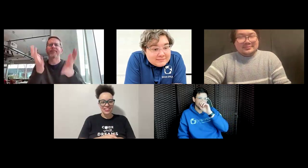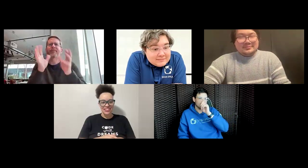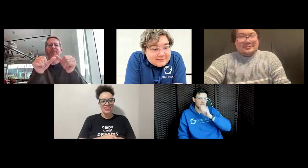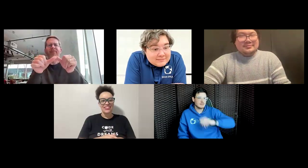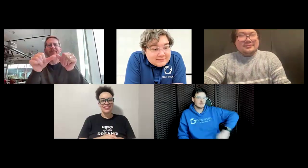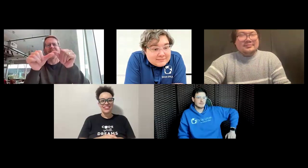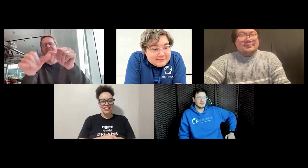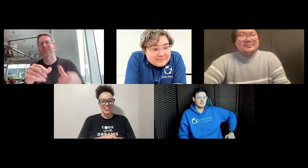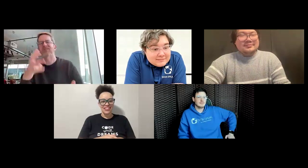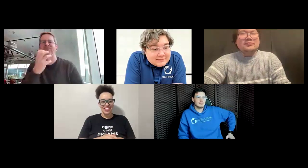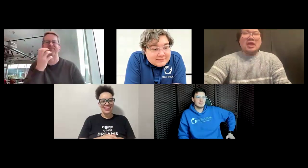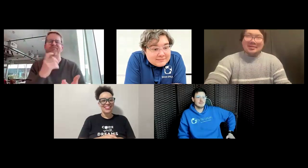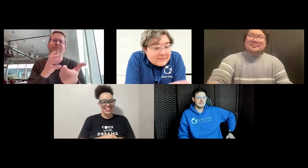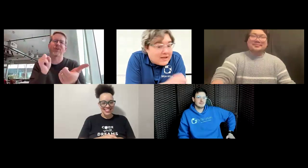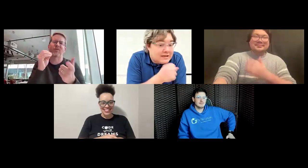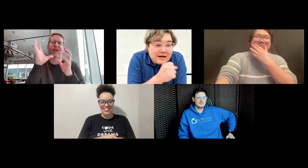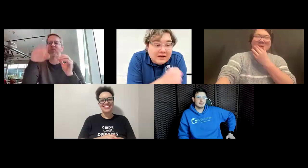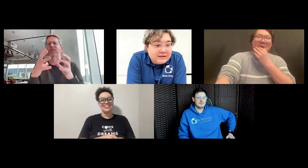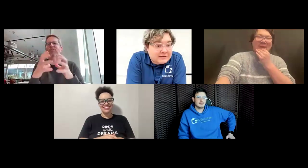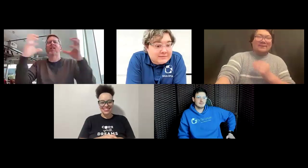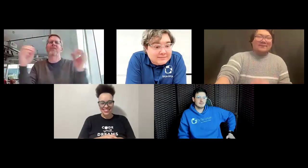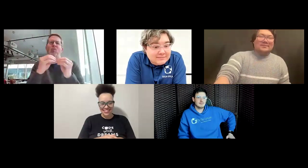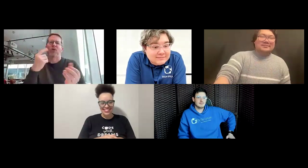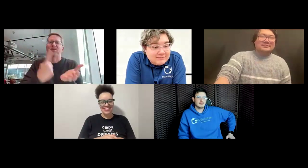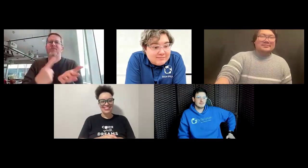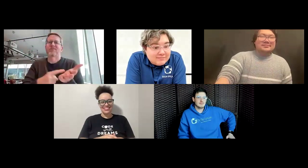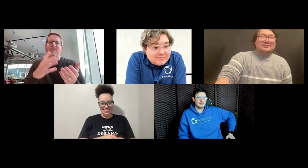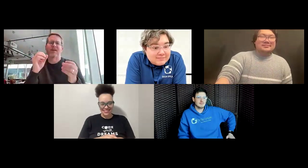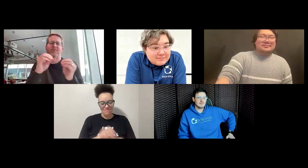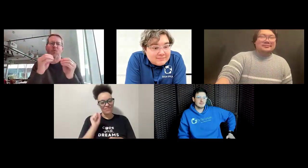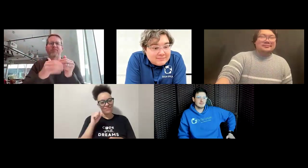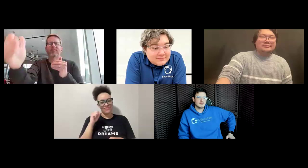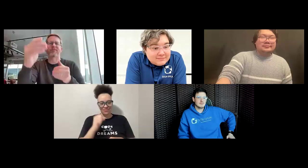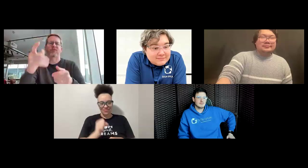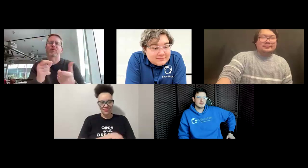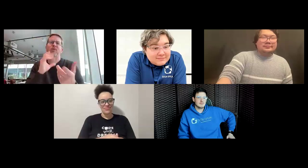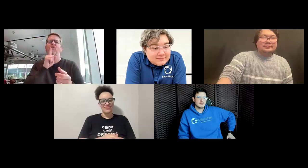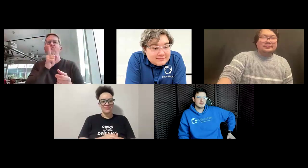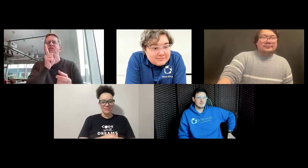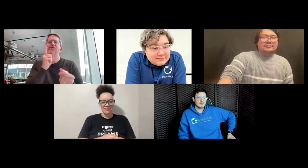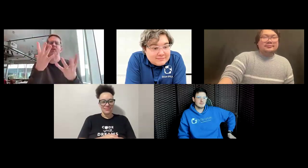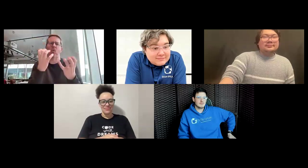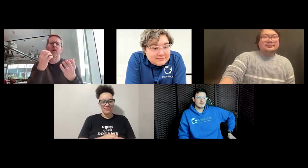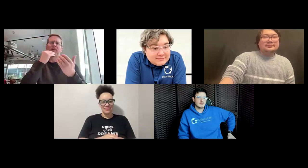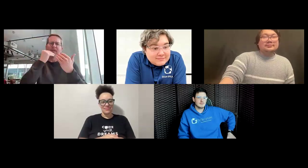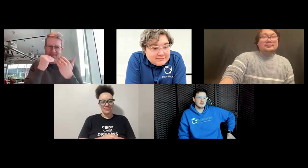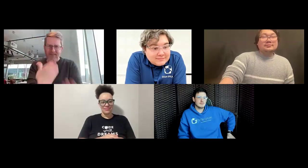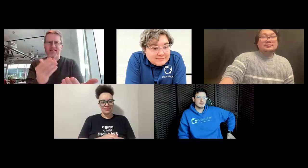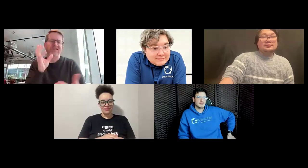Vegas. We had a lot of conversation there, and I'm happy to continue it, and there's a lot more to be had going forward.